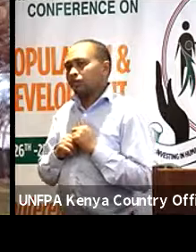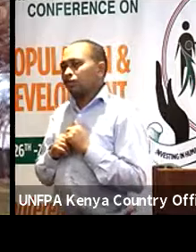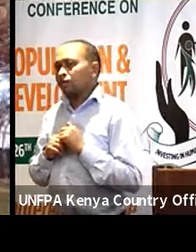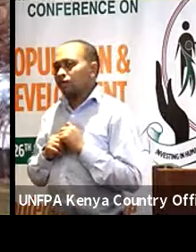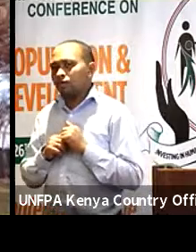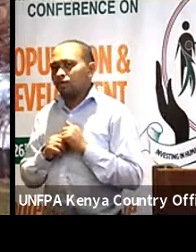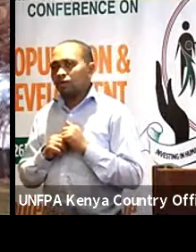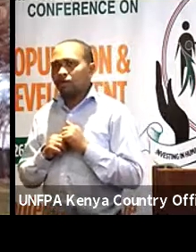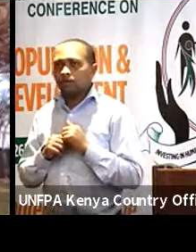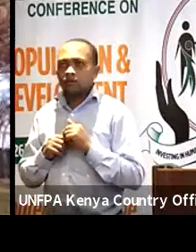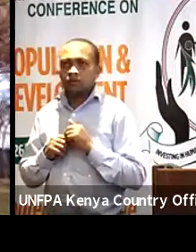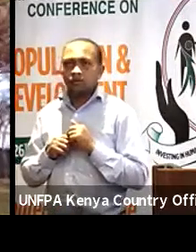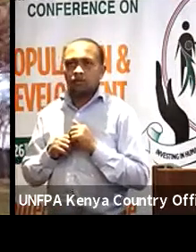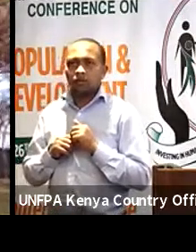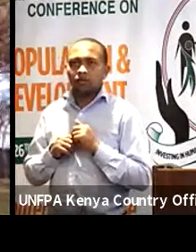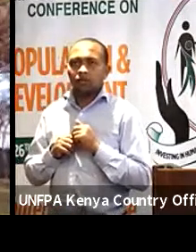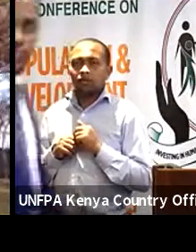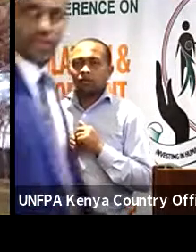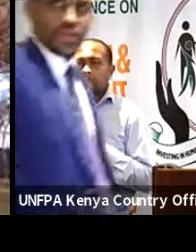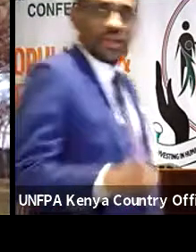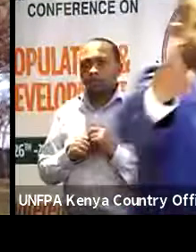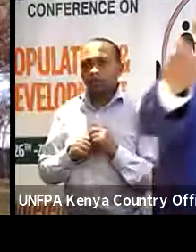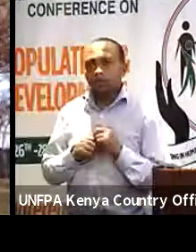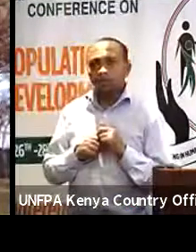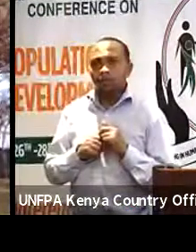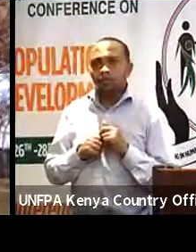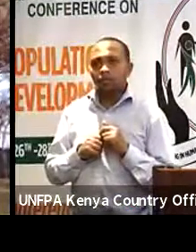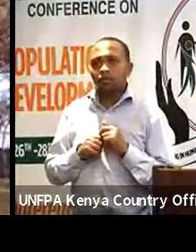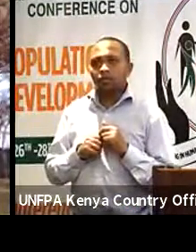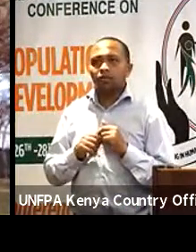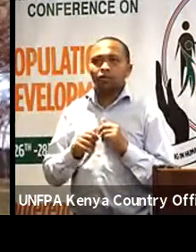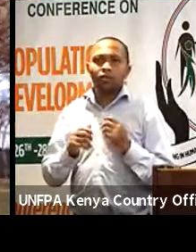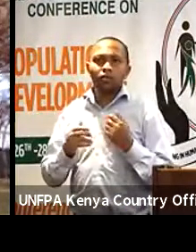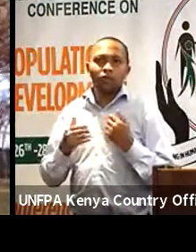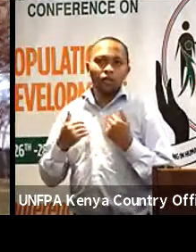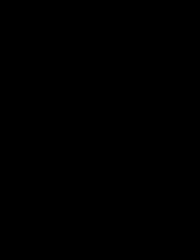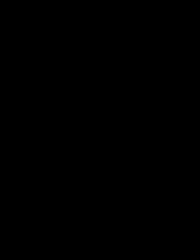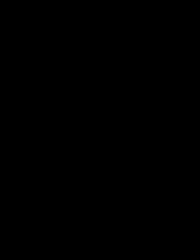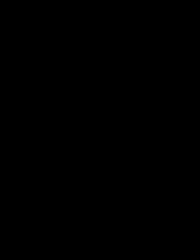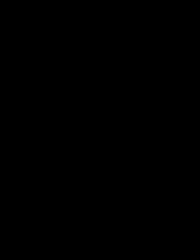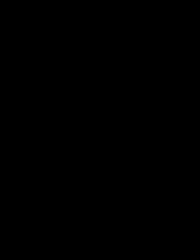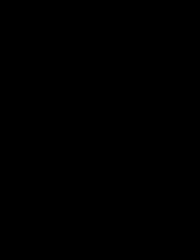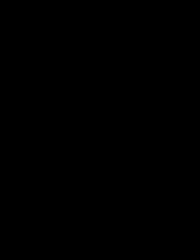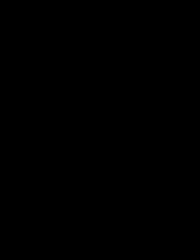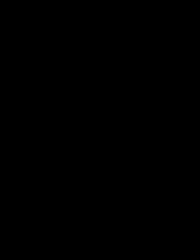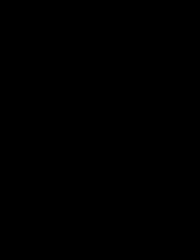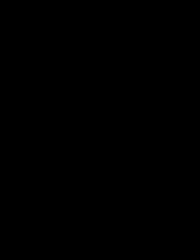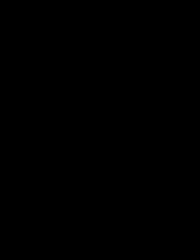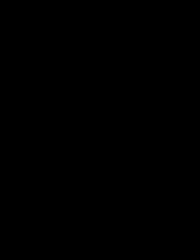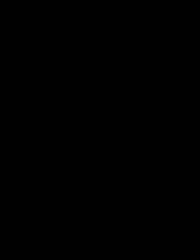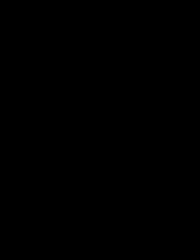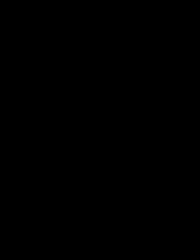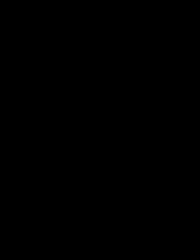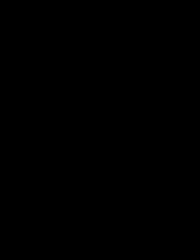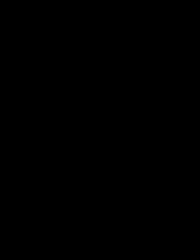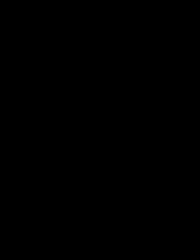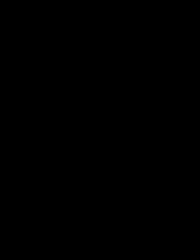Ken, yeah, we are expecting, Dr. Kituku, expecting that we shall